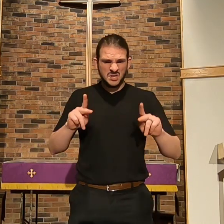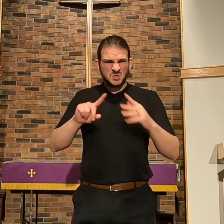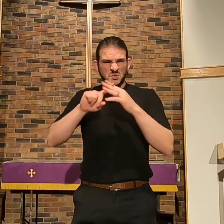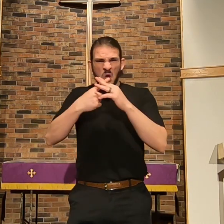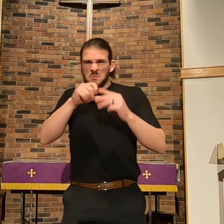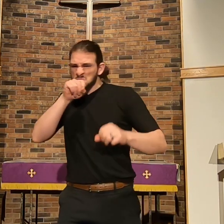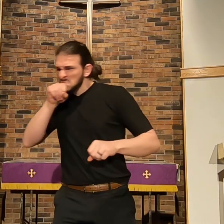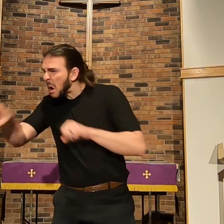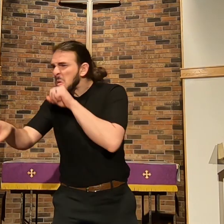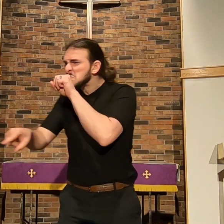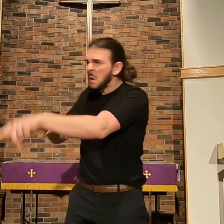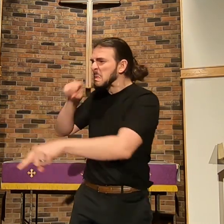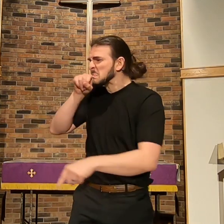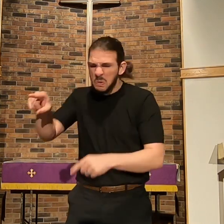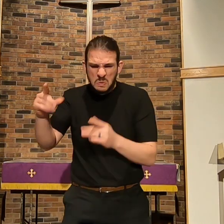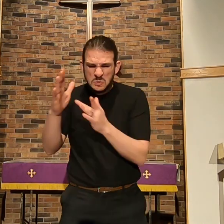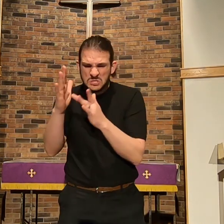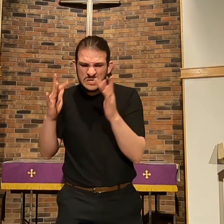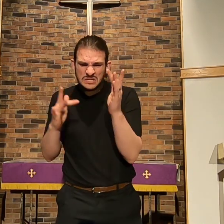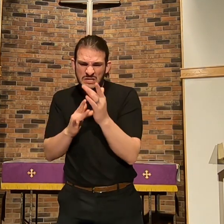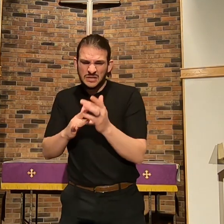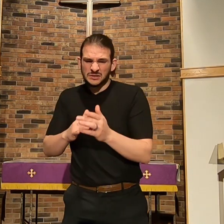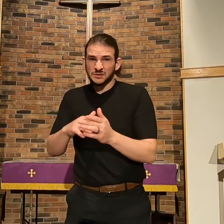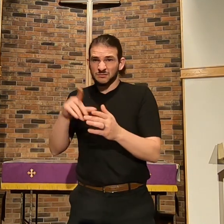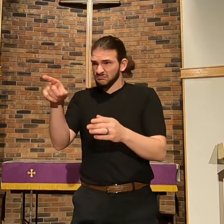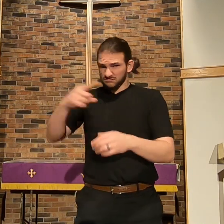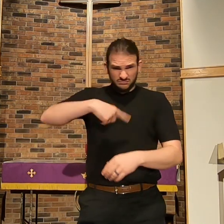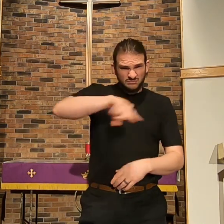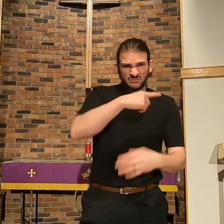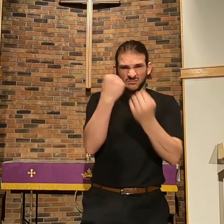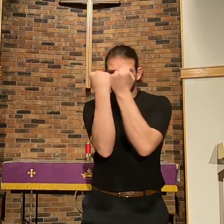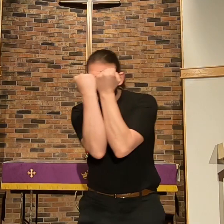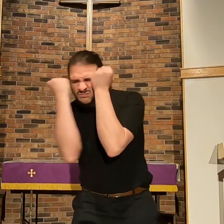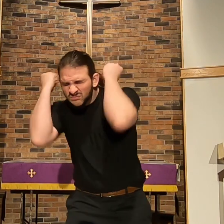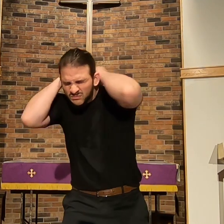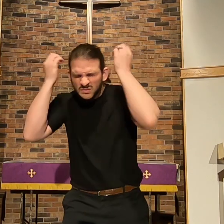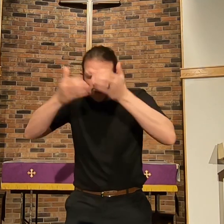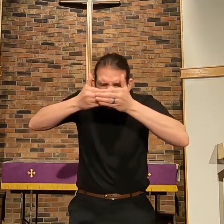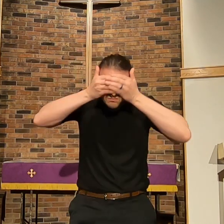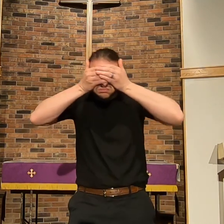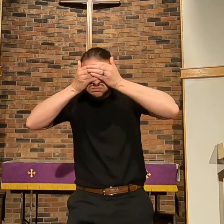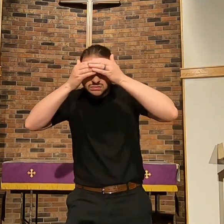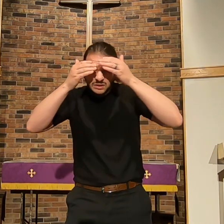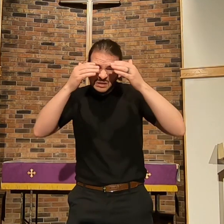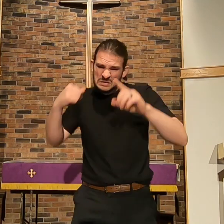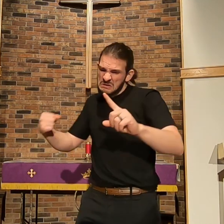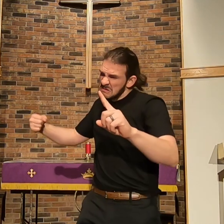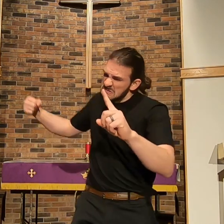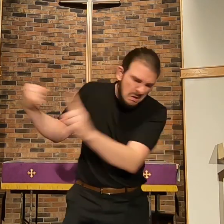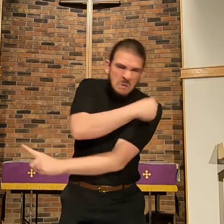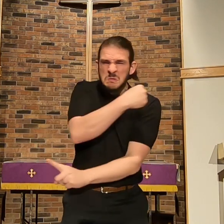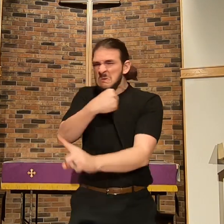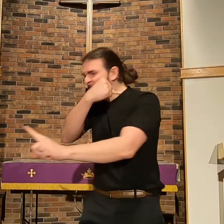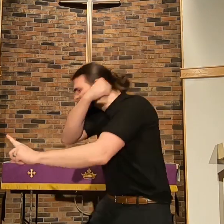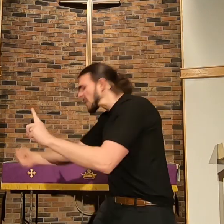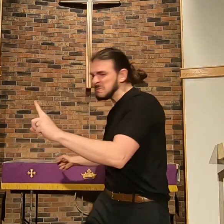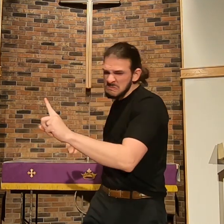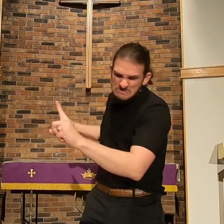Some of the people started spitting on Jesus. They blindfolded him and hit him with their